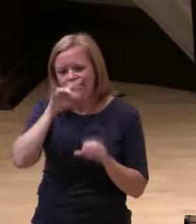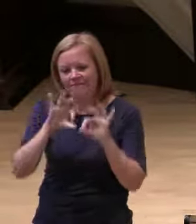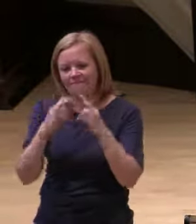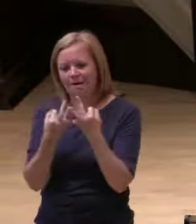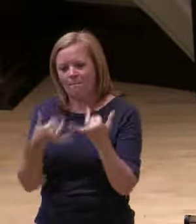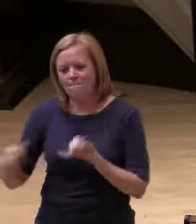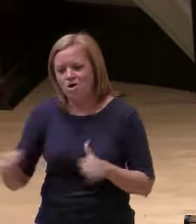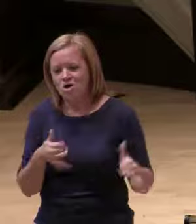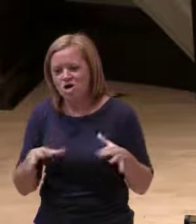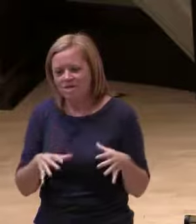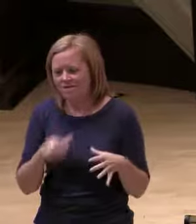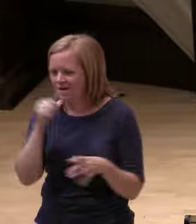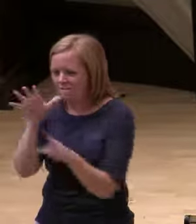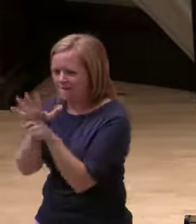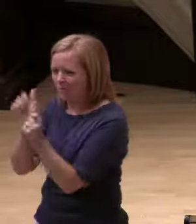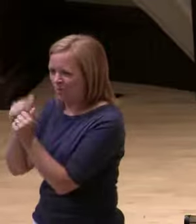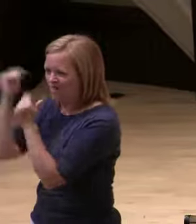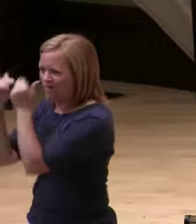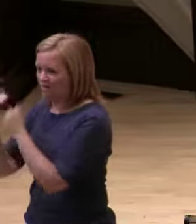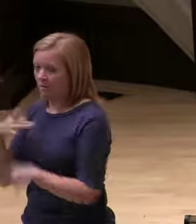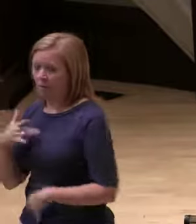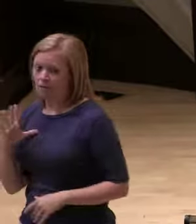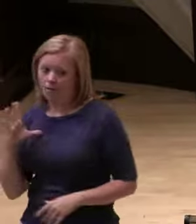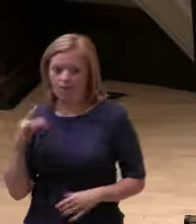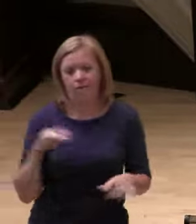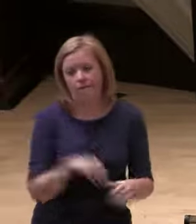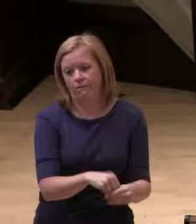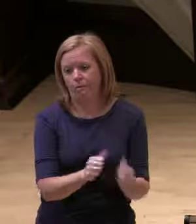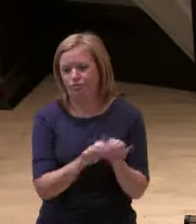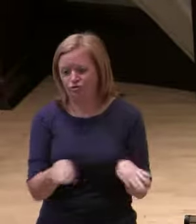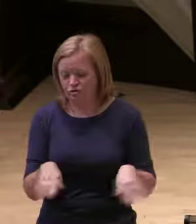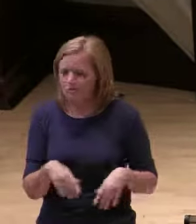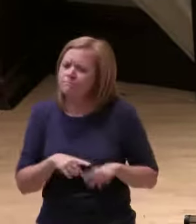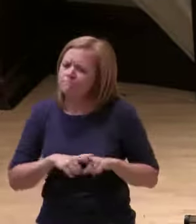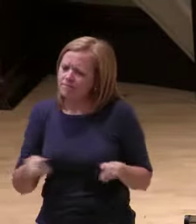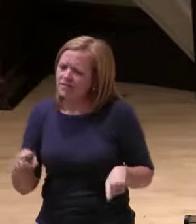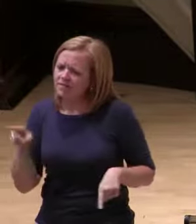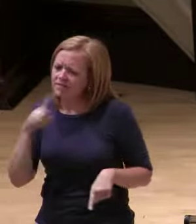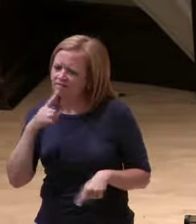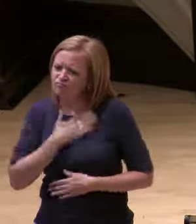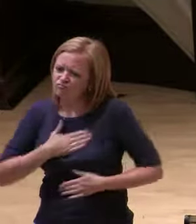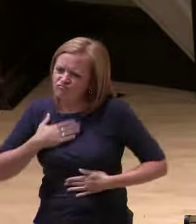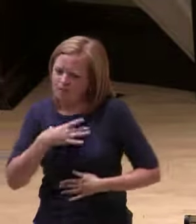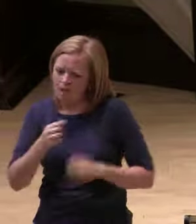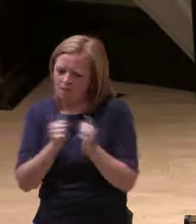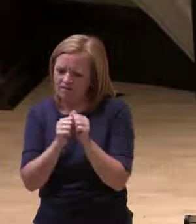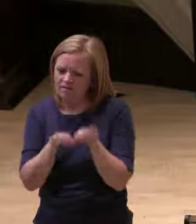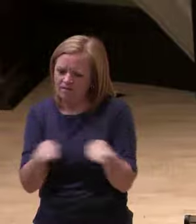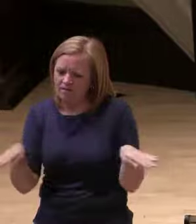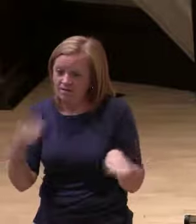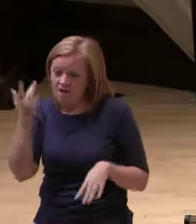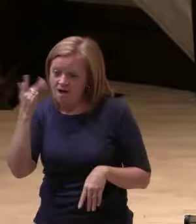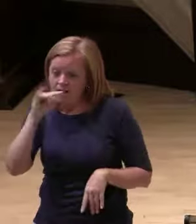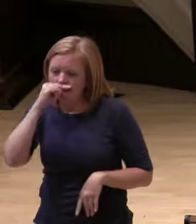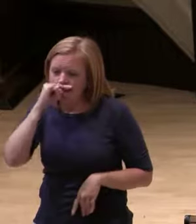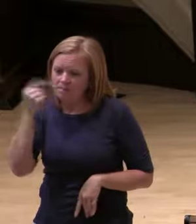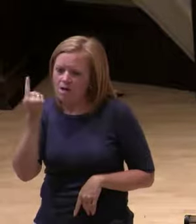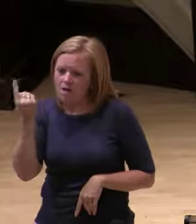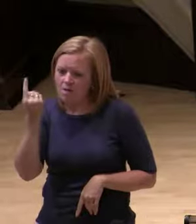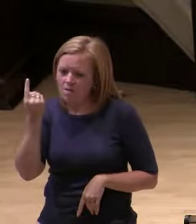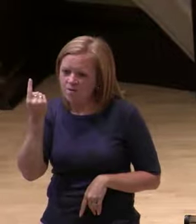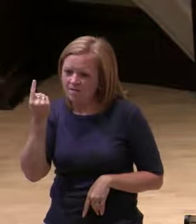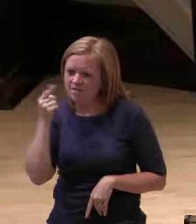He wasn't so popular with the adults, but he said he liked being with the kids because the kids always